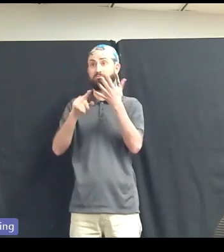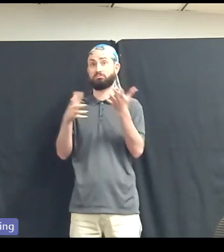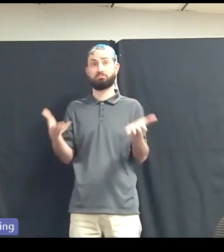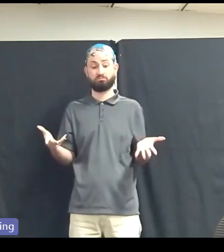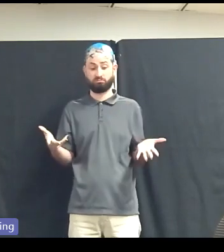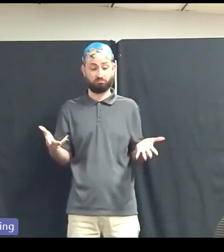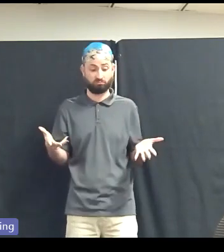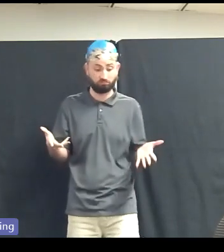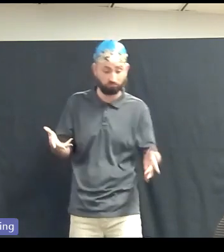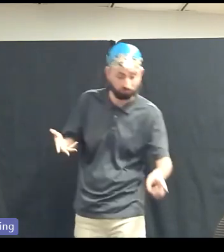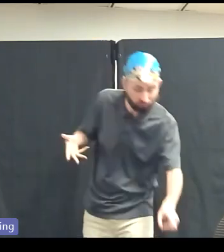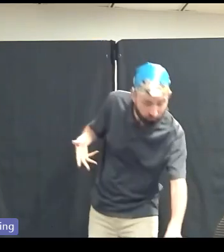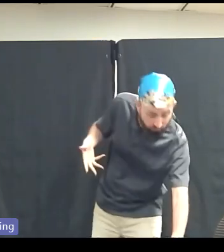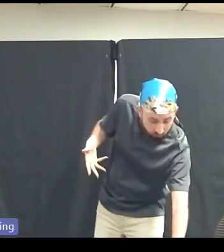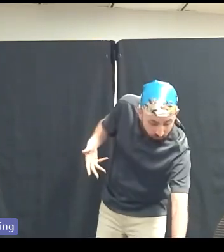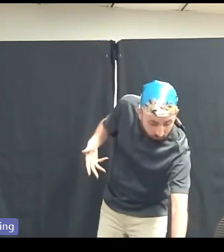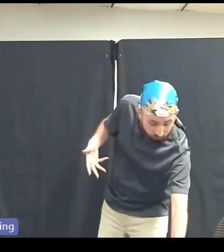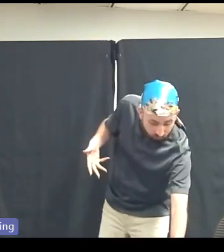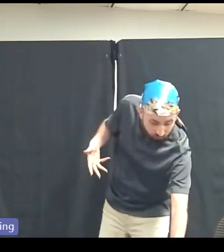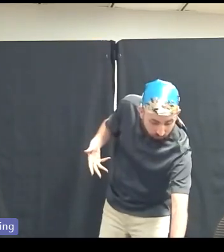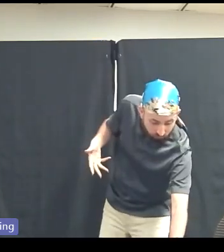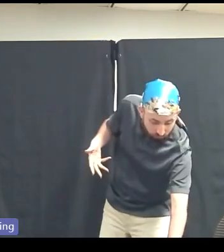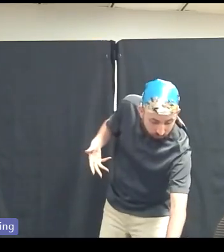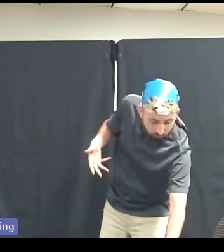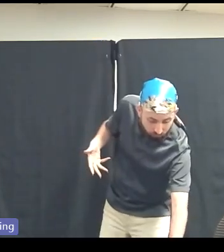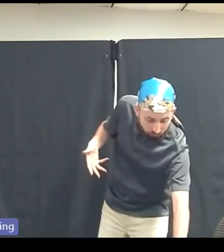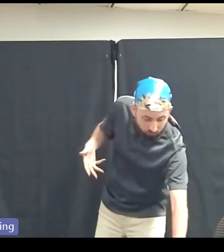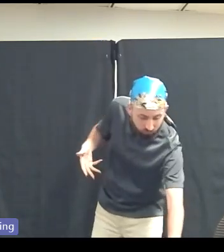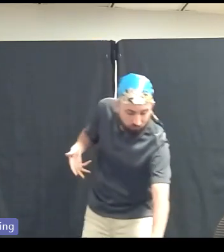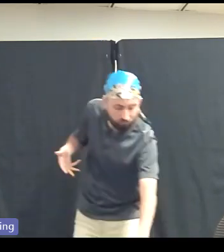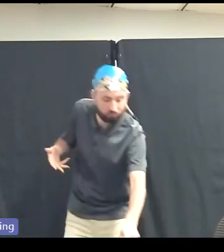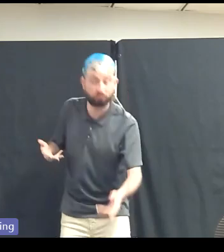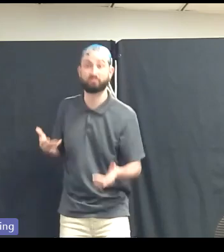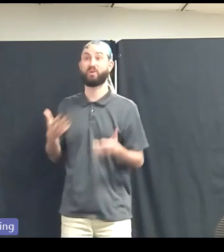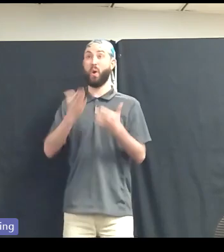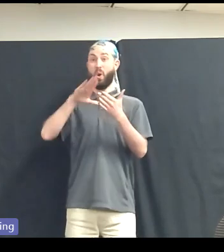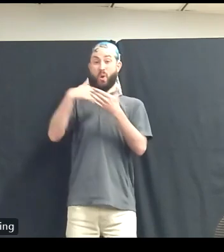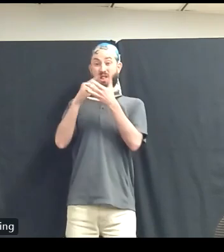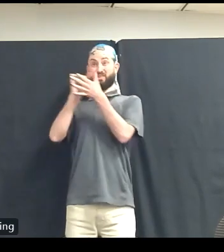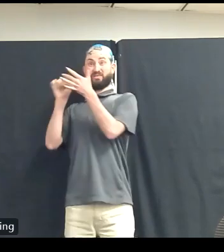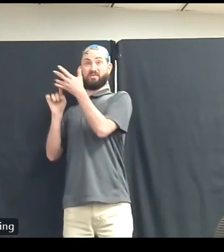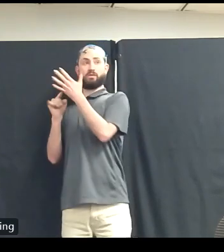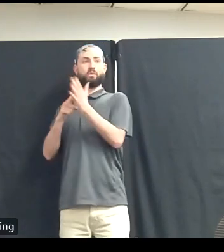injectables, all of these things are required for those students.